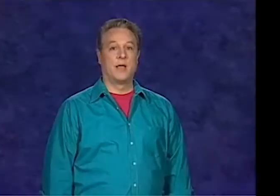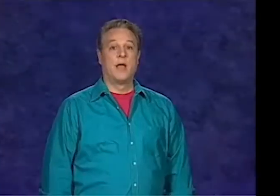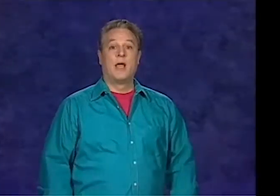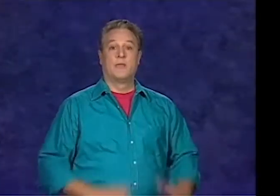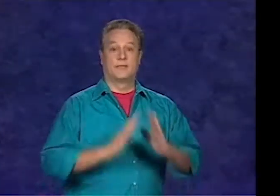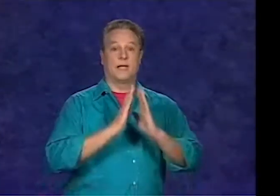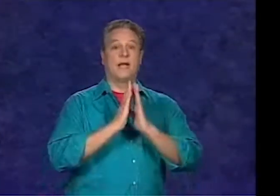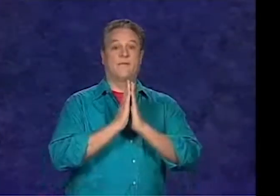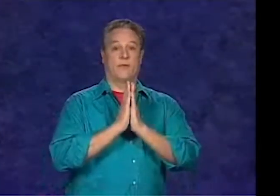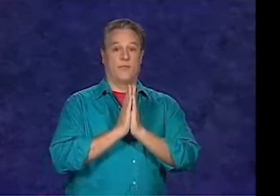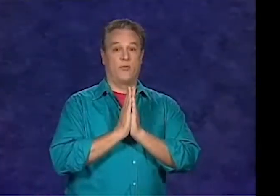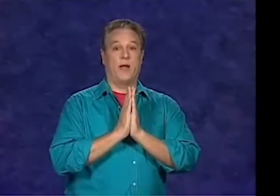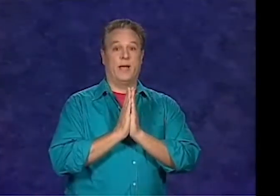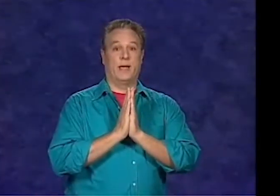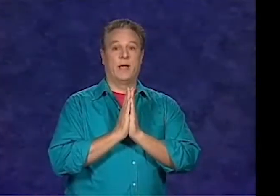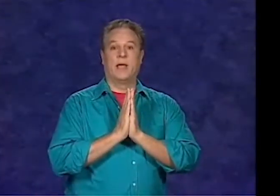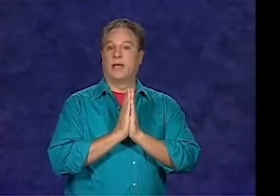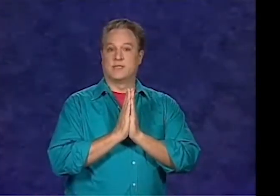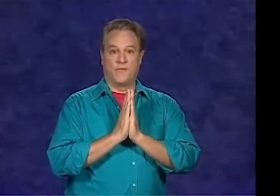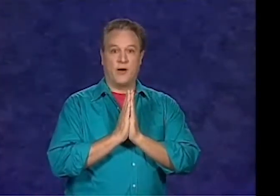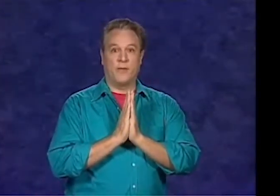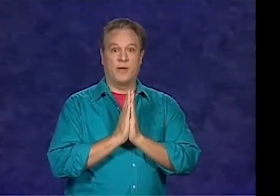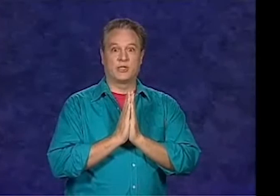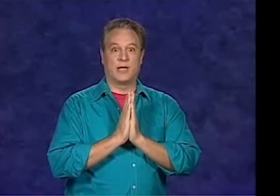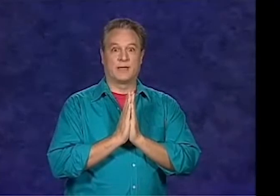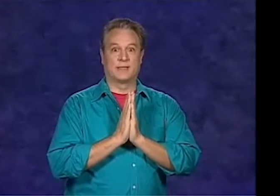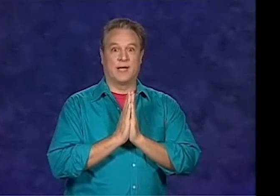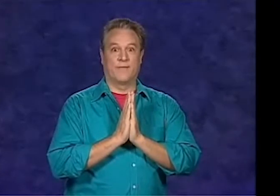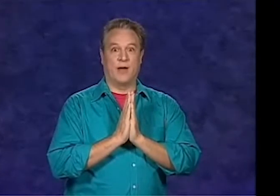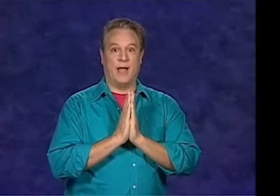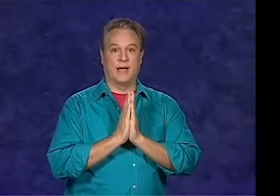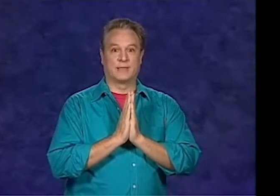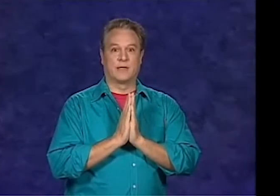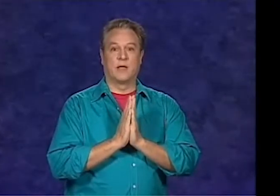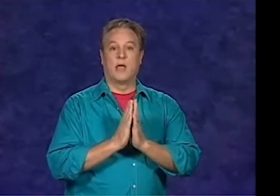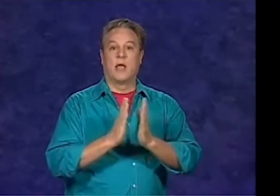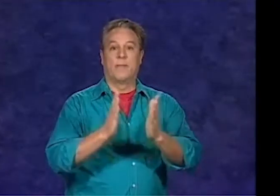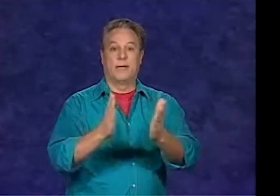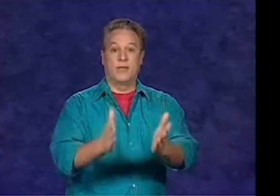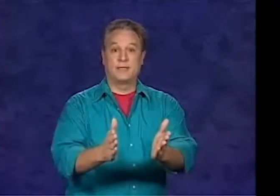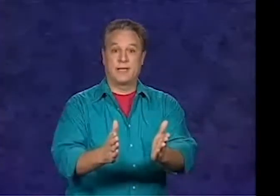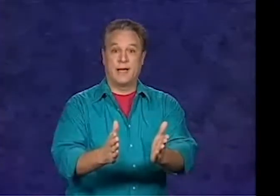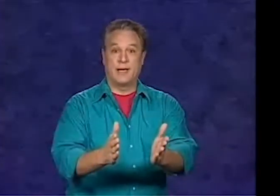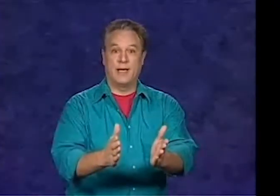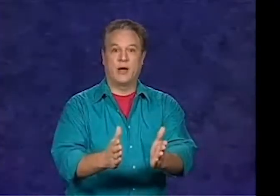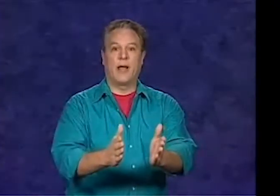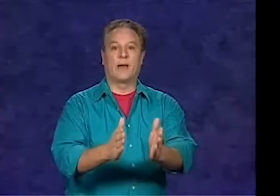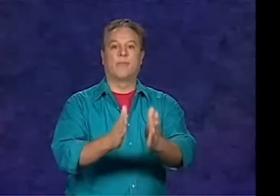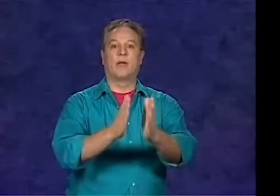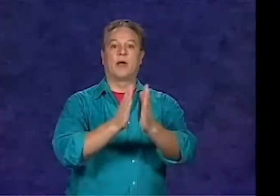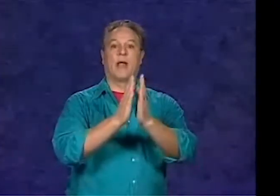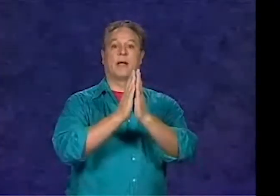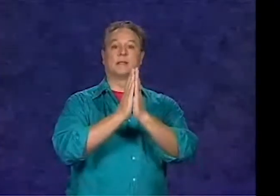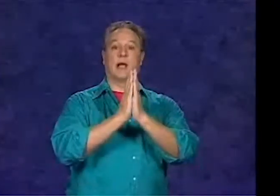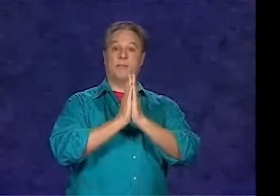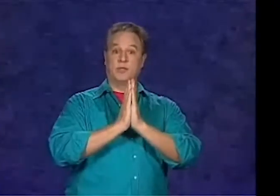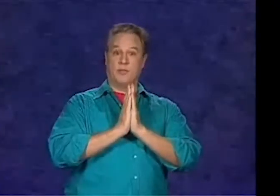The sign for pray is very much the sign for ask. Begin the sign here and bring your hands up to your body to